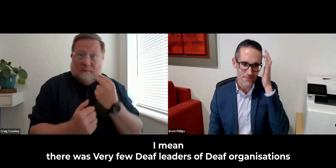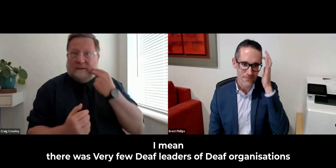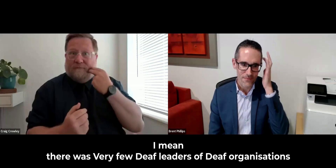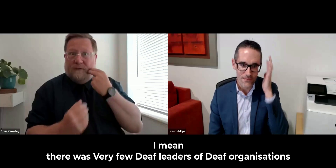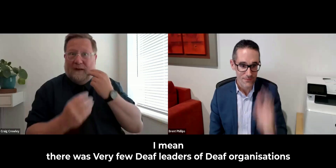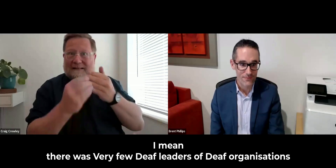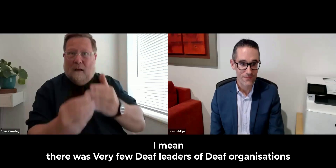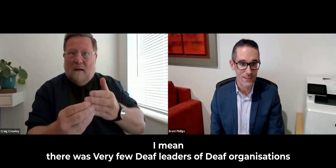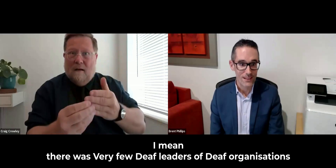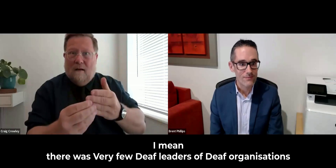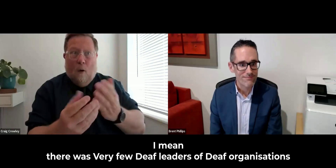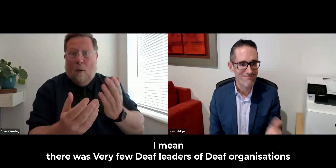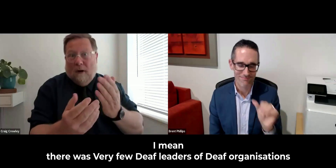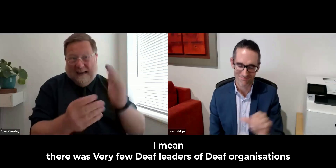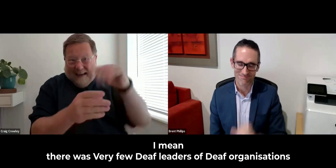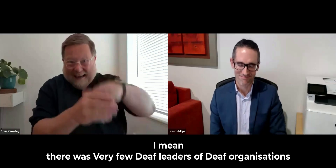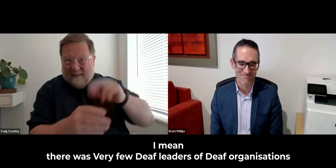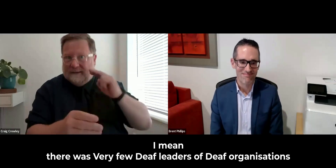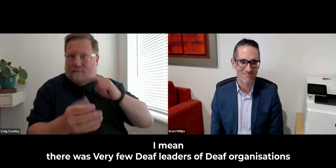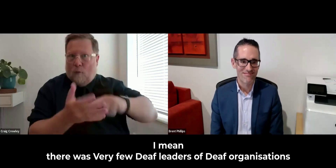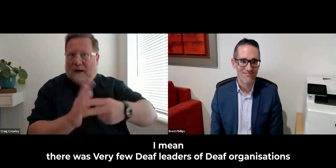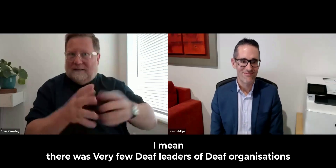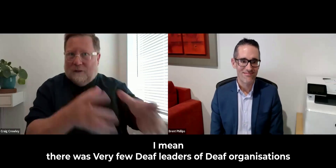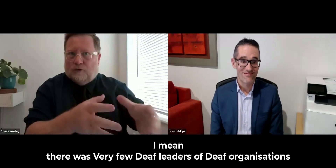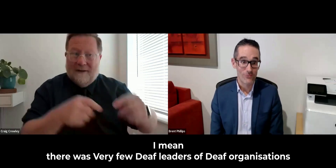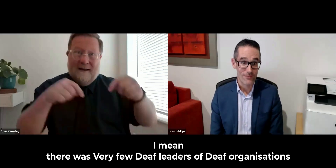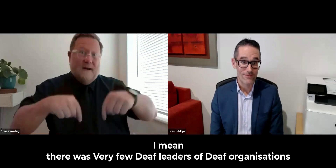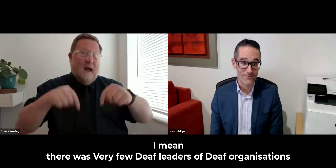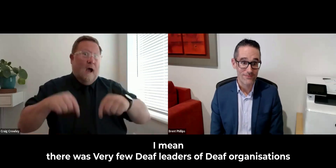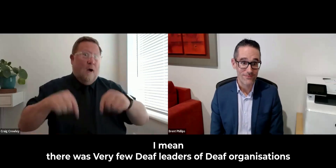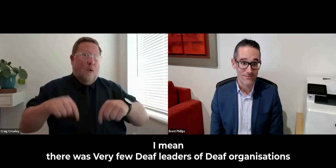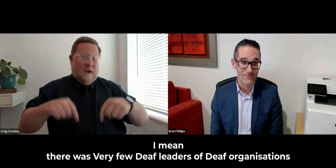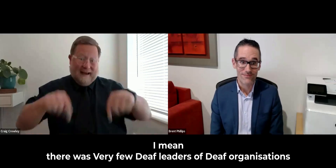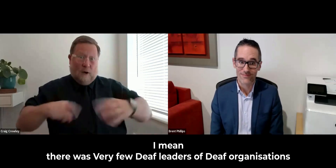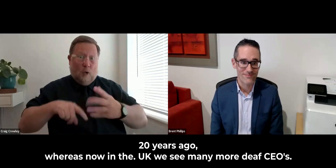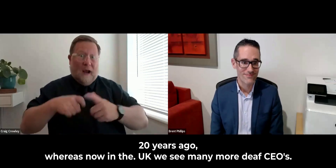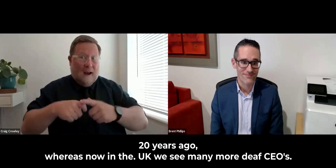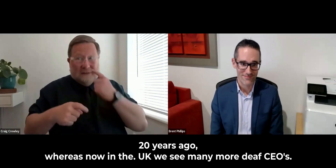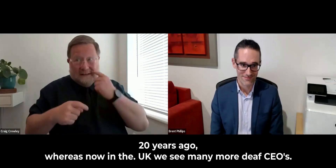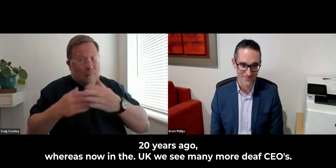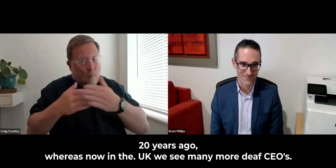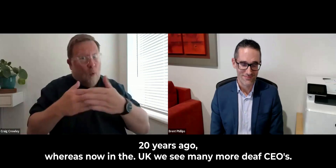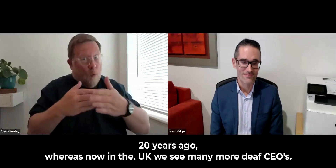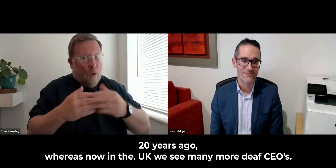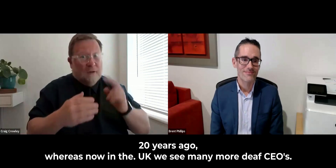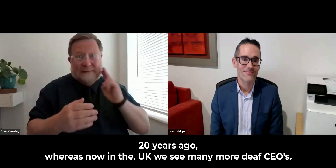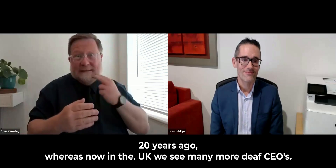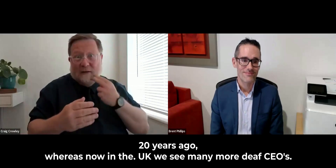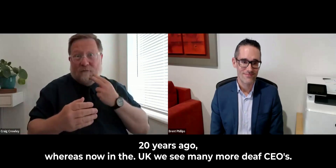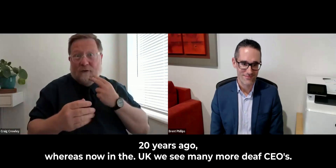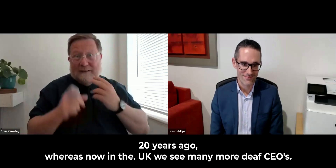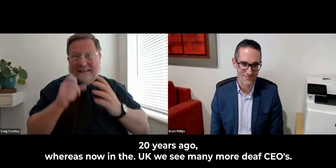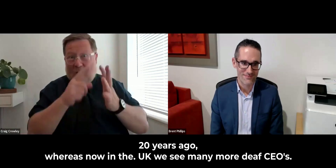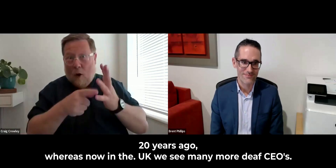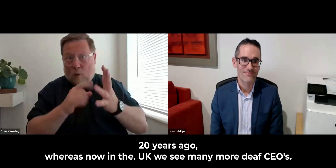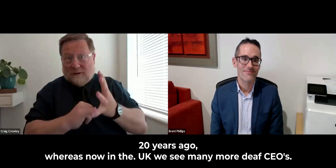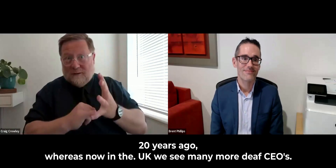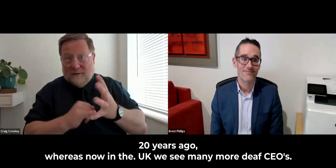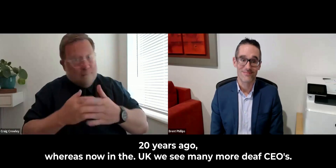was very few deaf leaders of deaf organisations 20 years ago, whereas now in the UK we're seeing many more